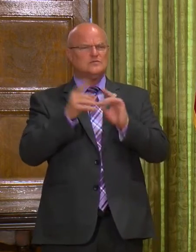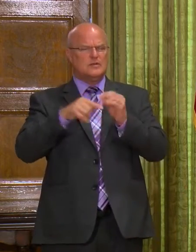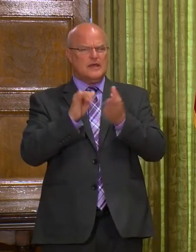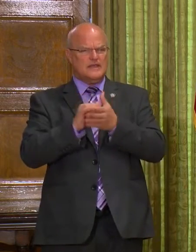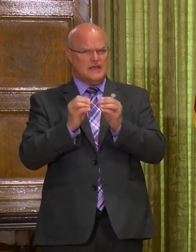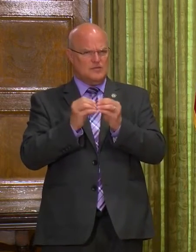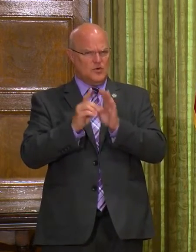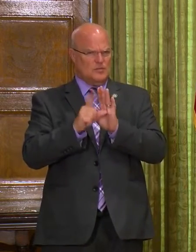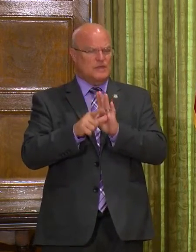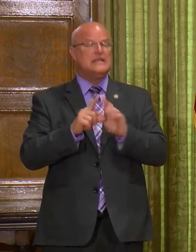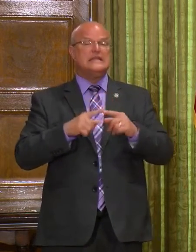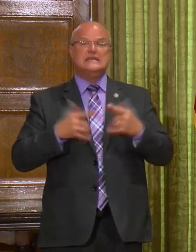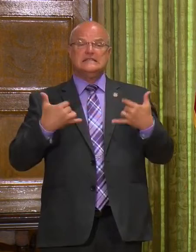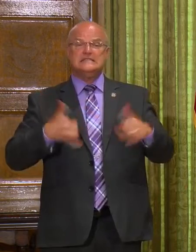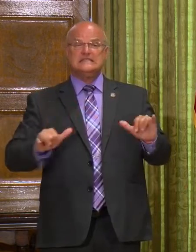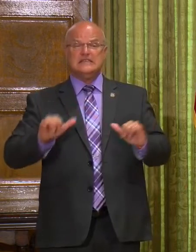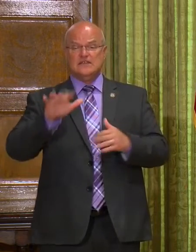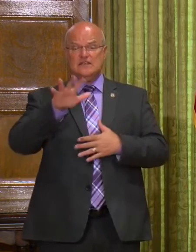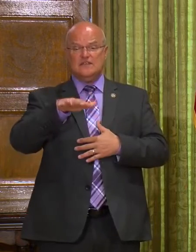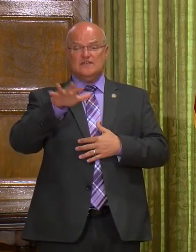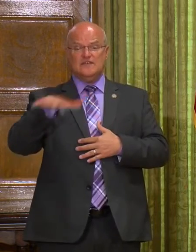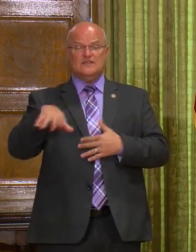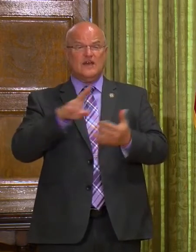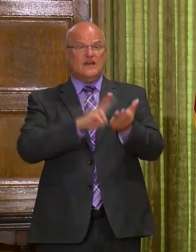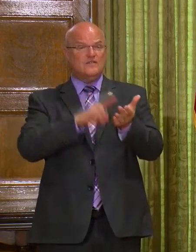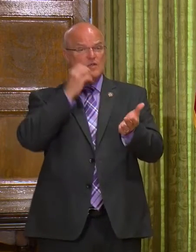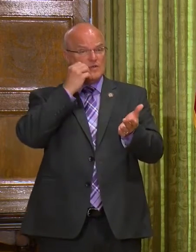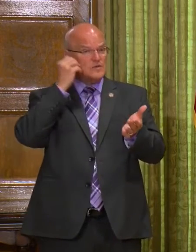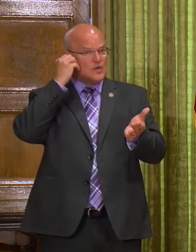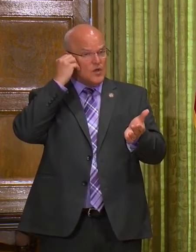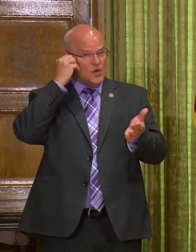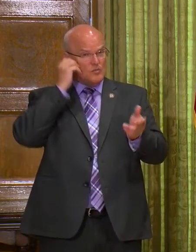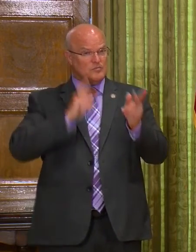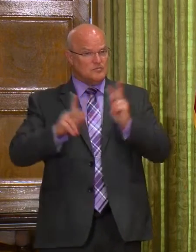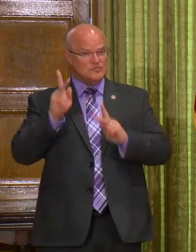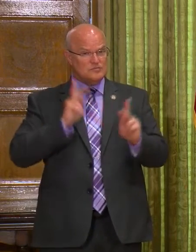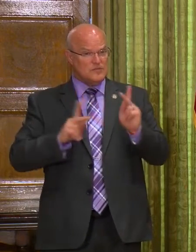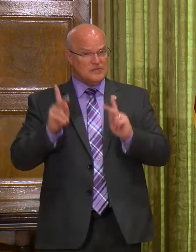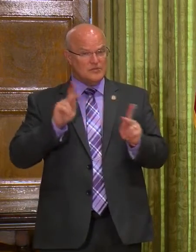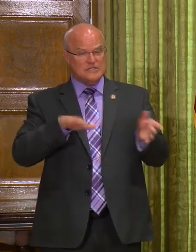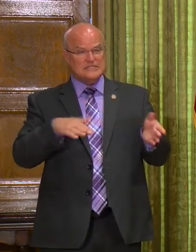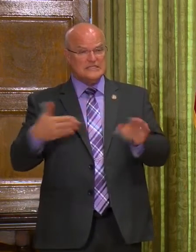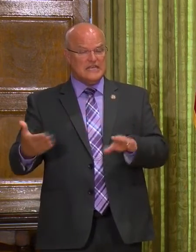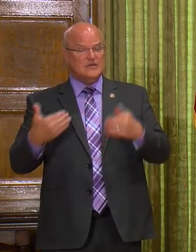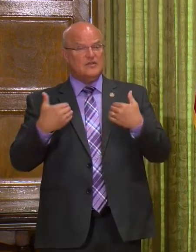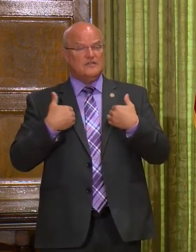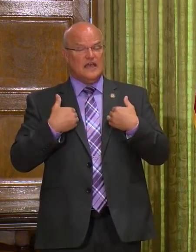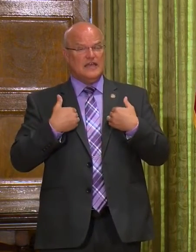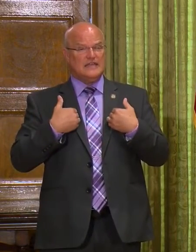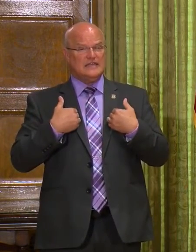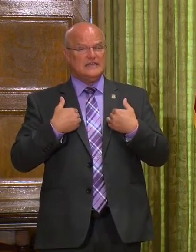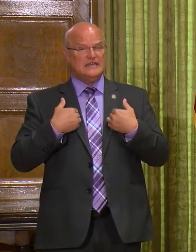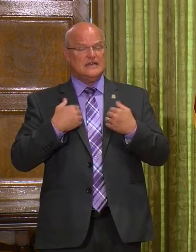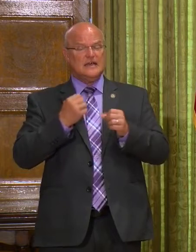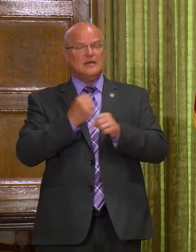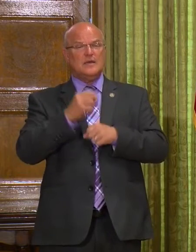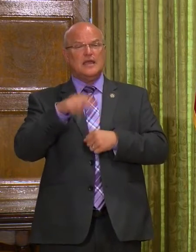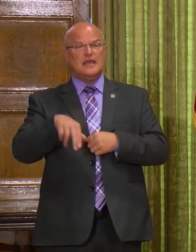bit, still the 55 nursing home resident deaths we've had make